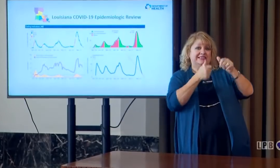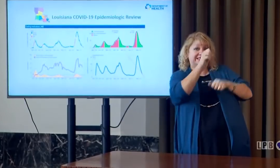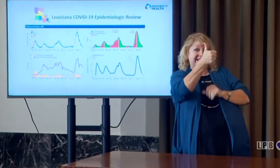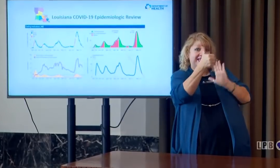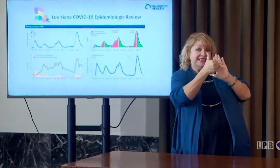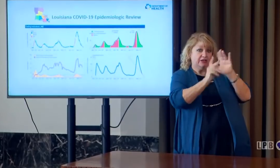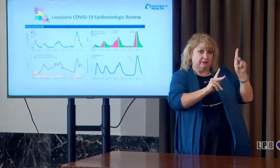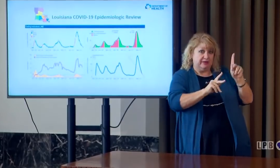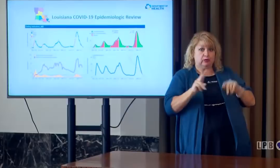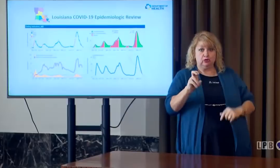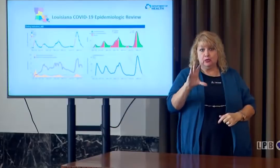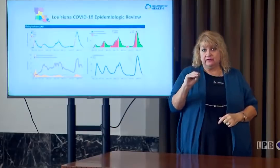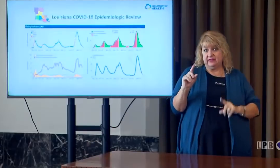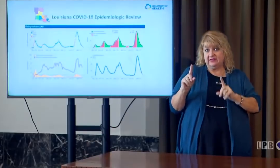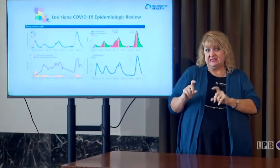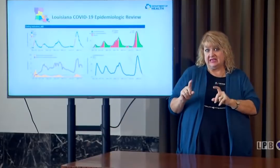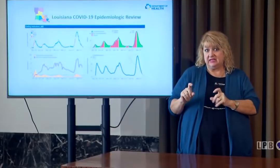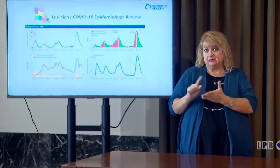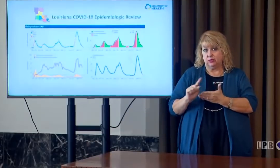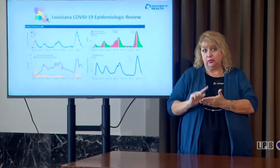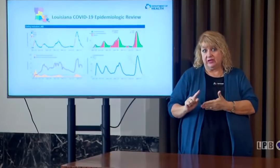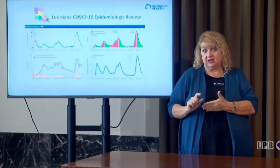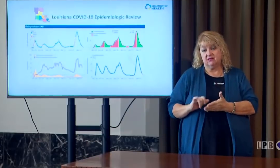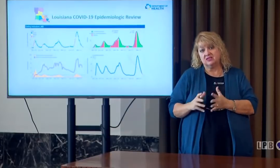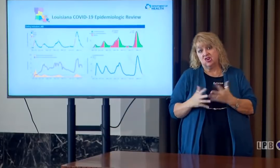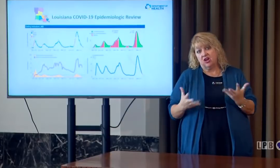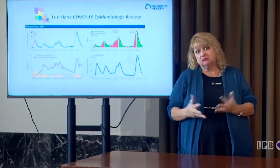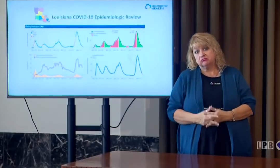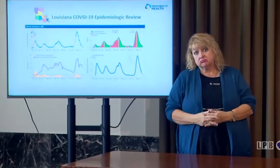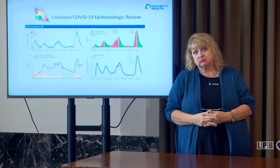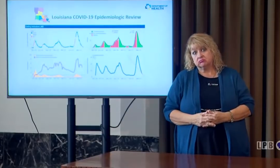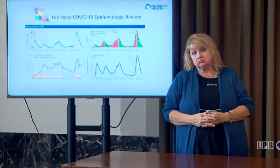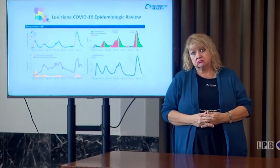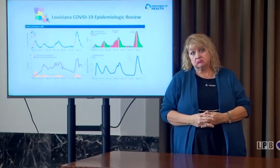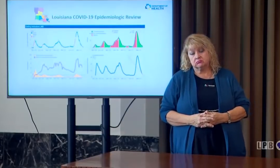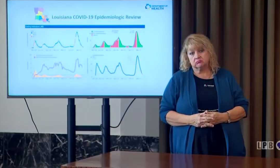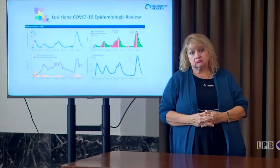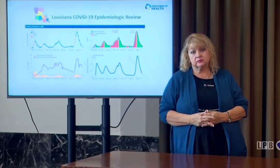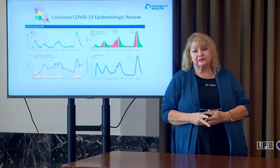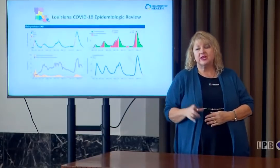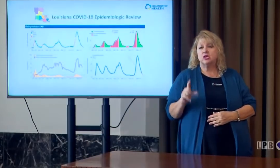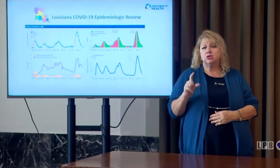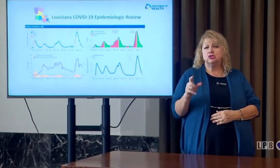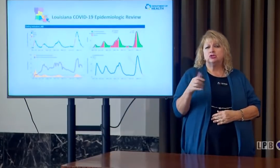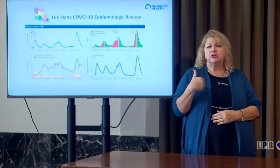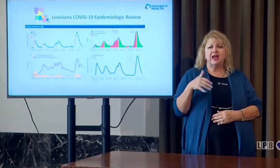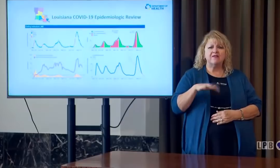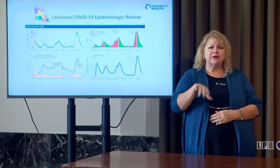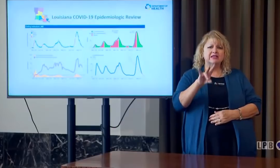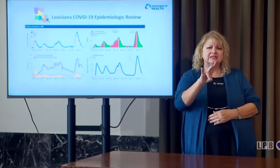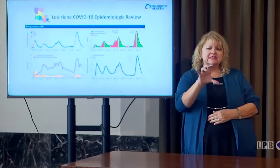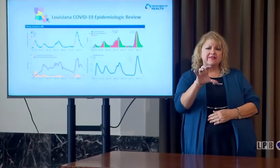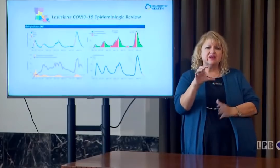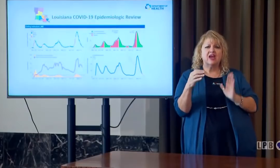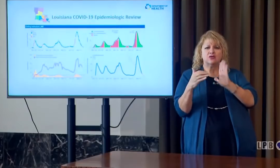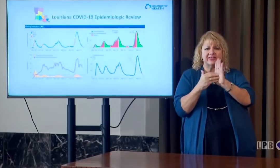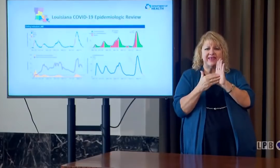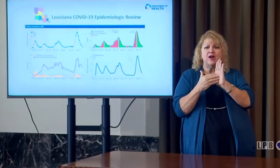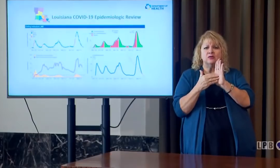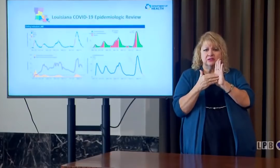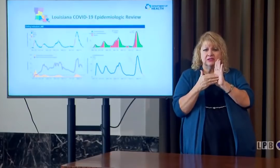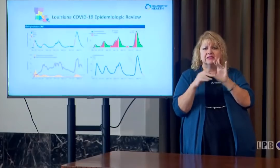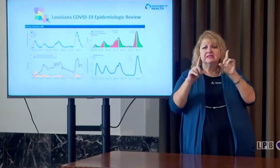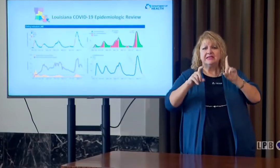period, and that's a decently substantial number. We're on track to have about 700,000 tests conducted in the